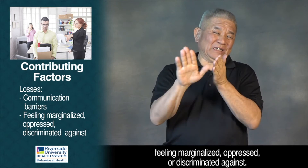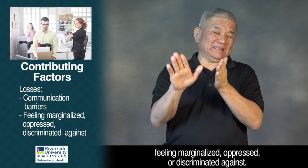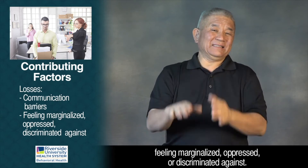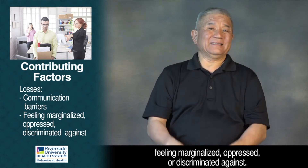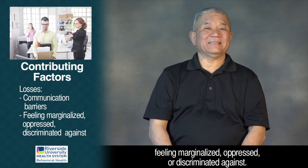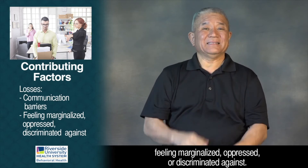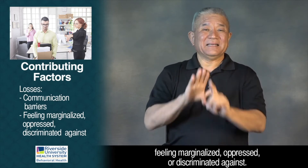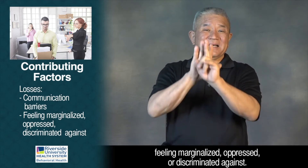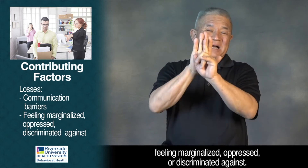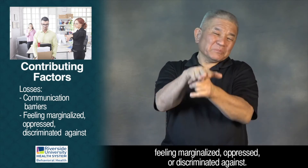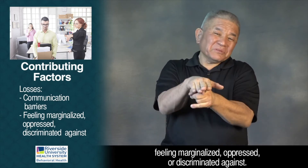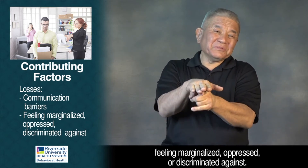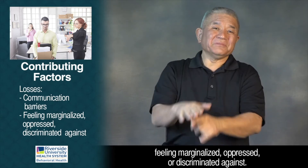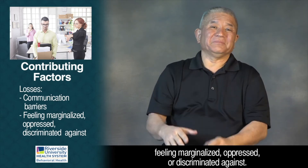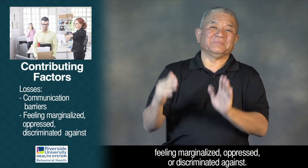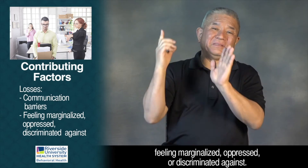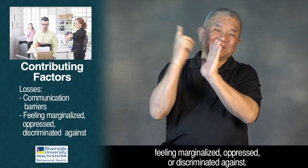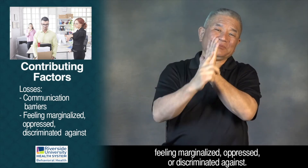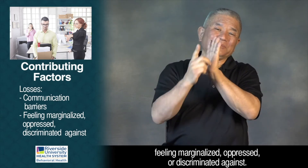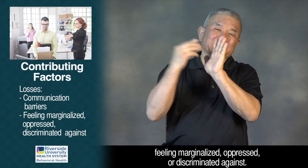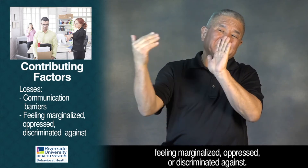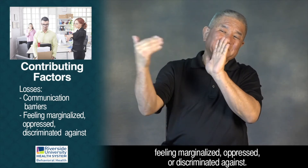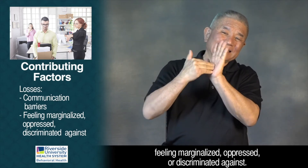feeling marginalized, oppressed, or discriminated against,